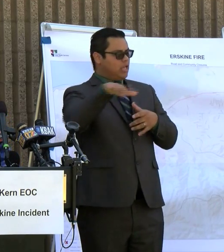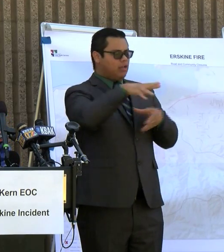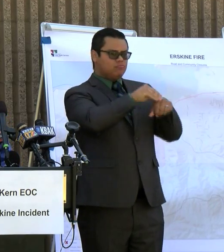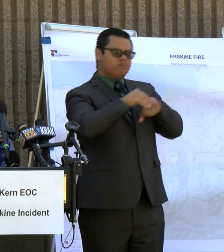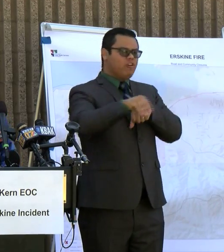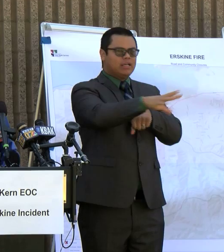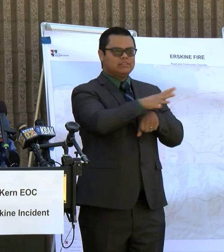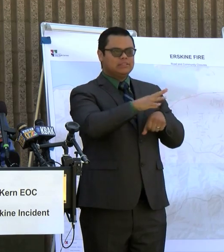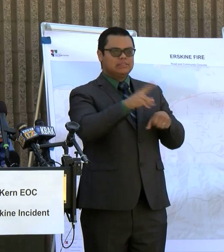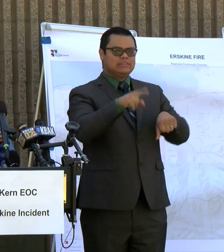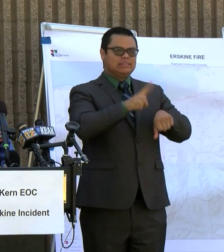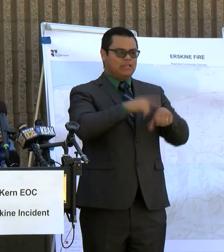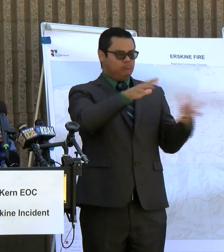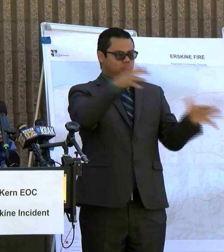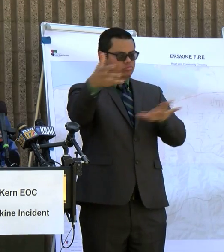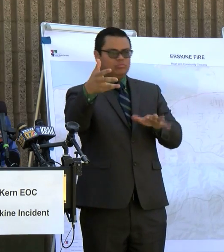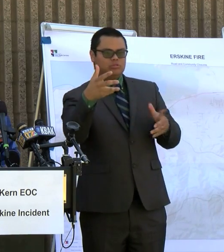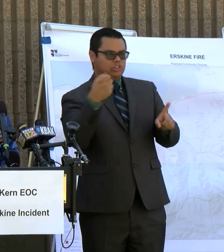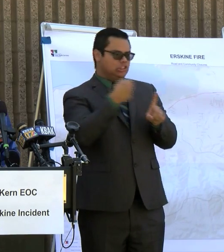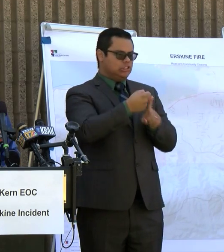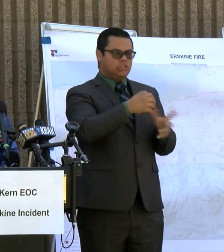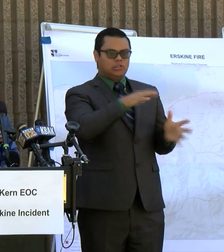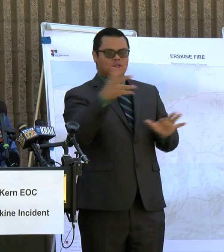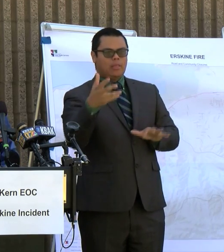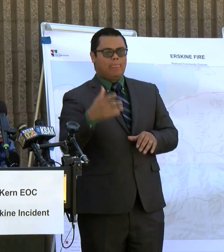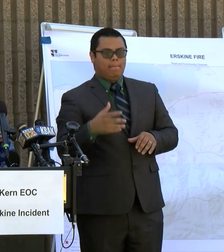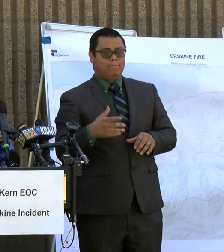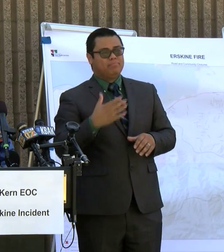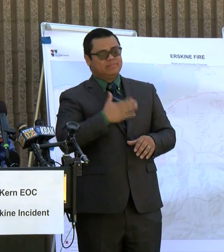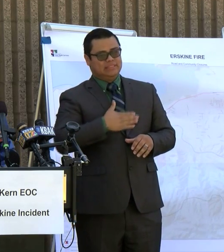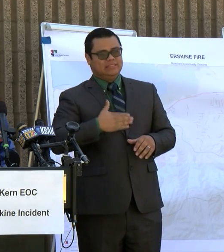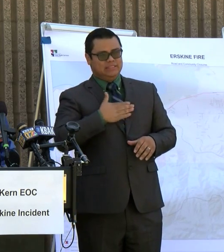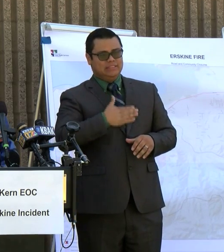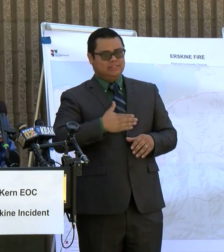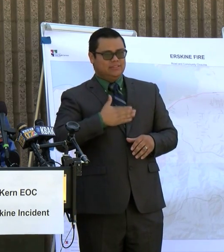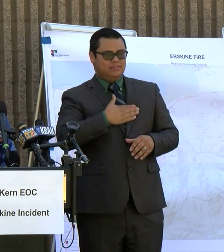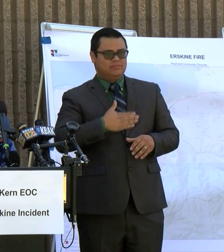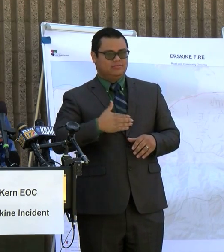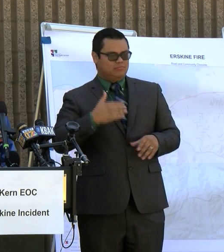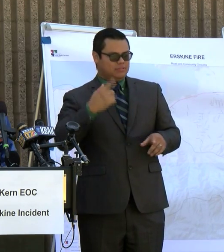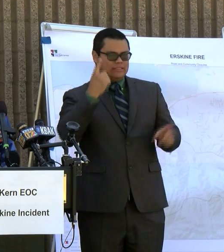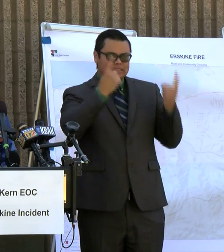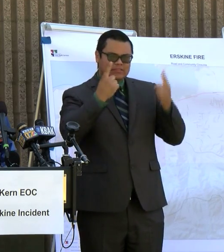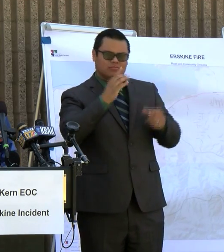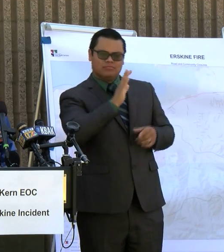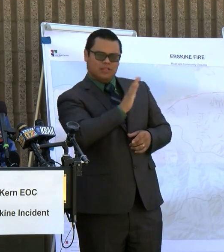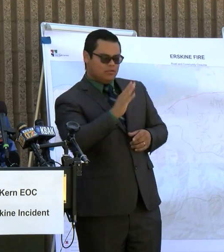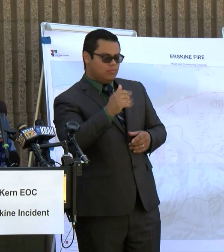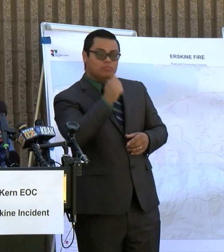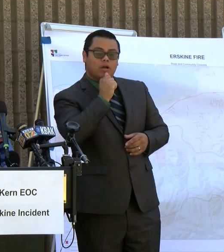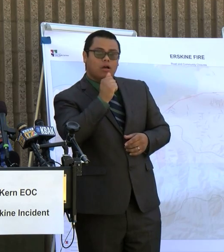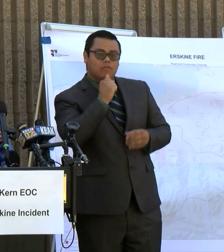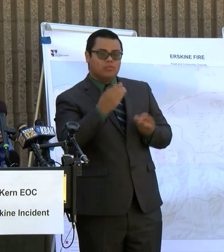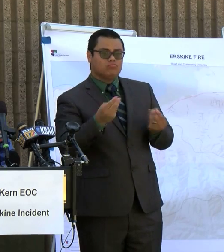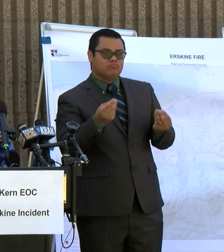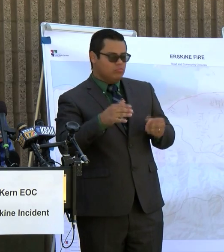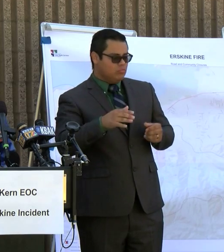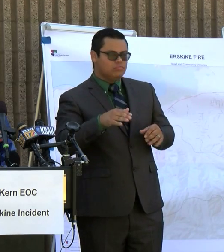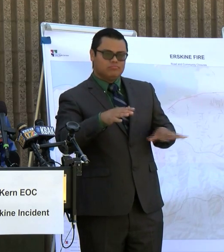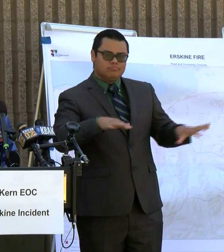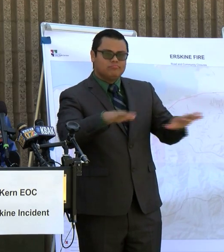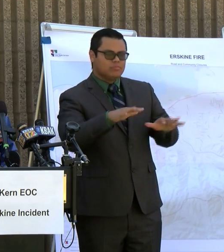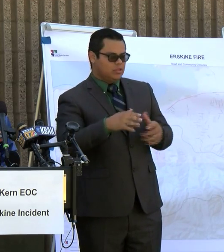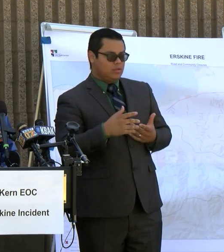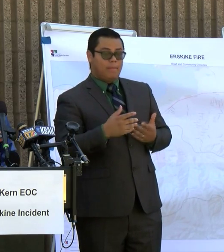natural disaster. But we would ask that you be mindful of private property and people's personal property. Most of